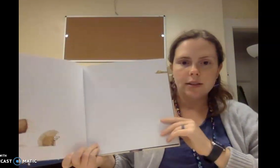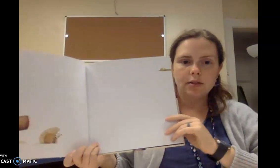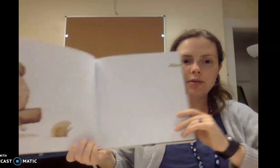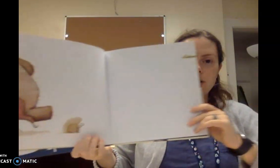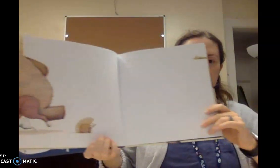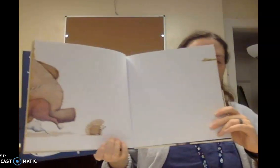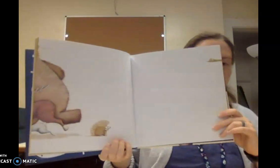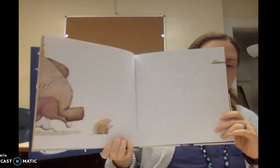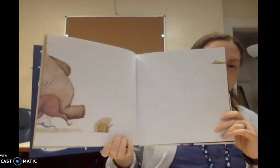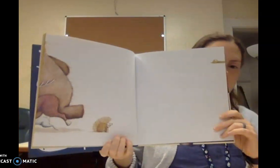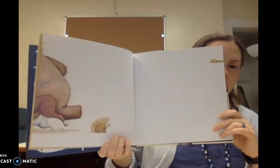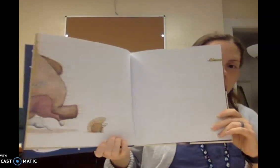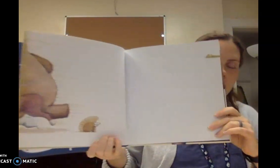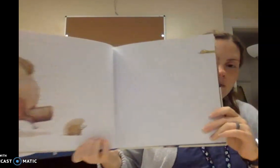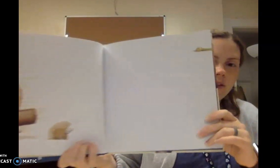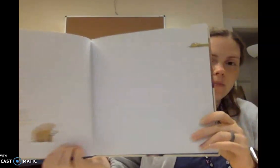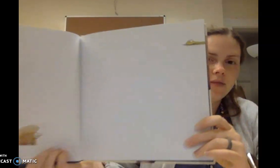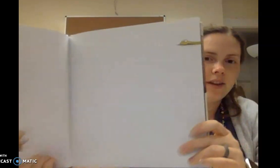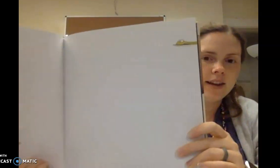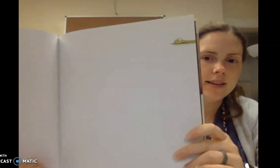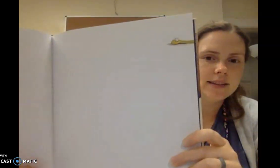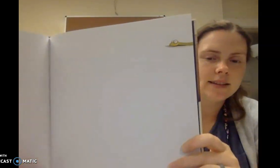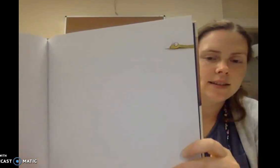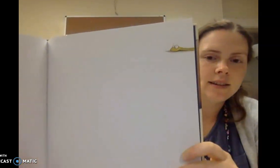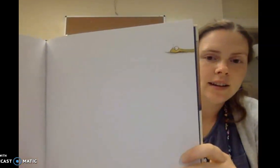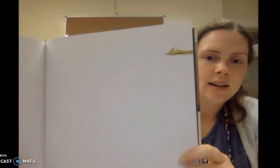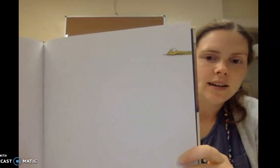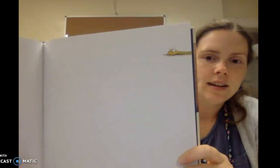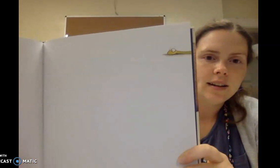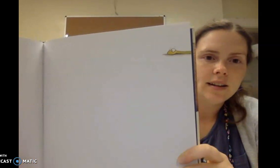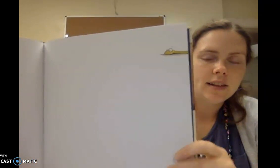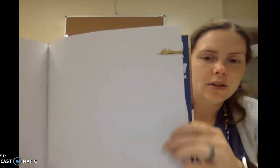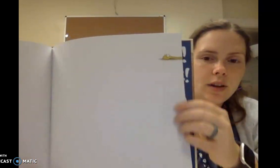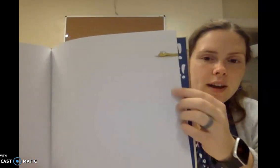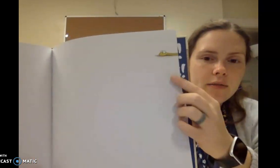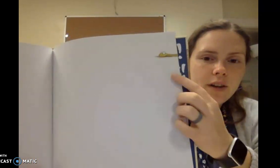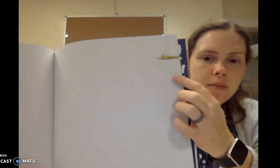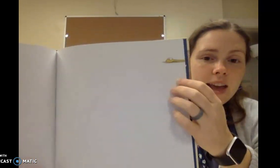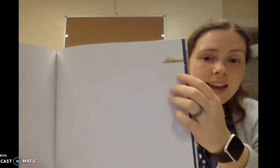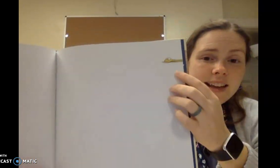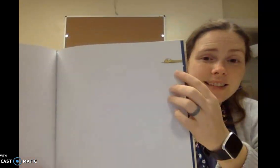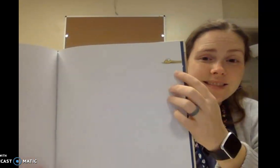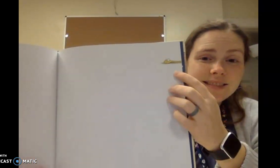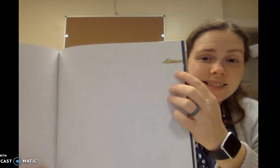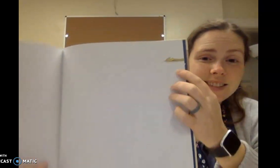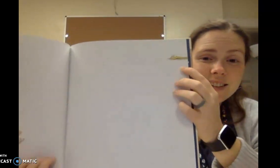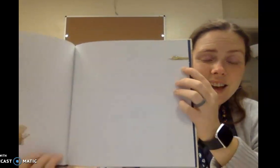Oh no. What are they running from, my friends? They're running from a